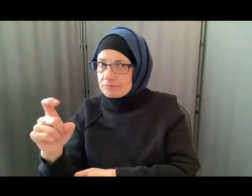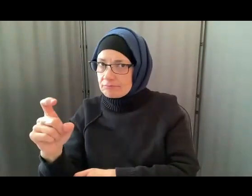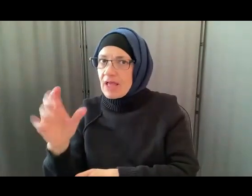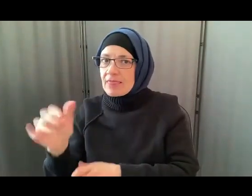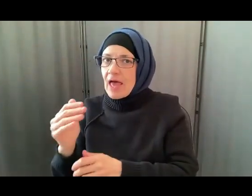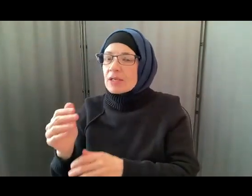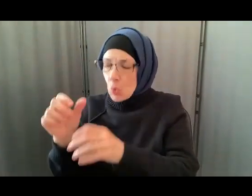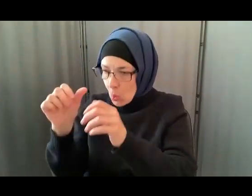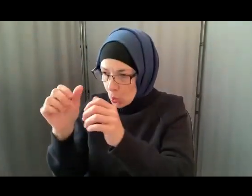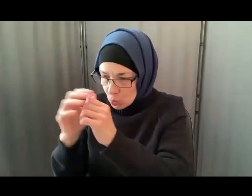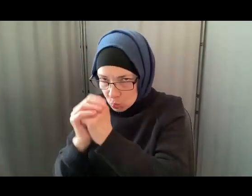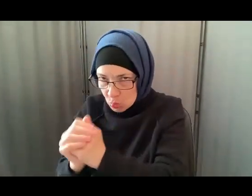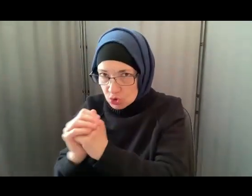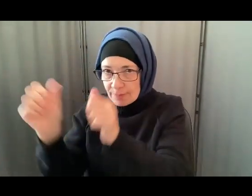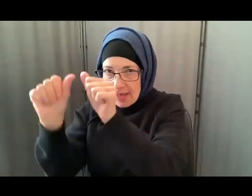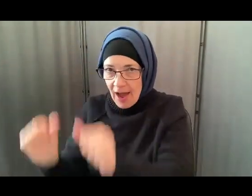women,